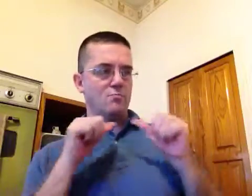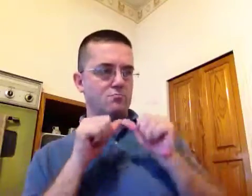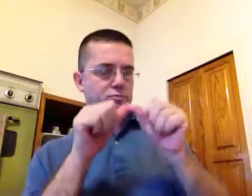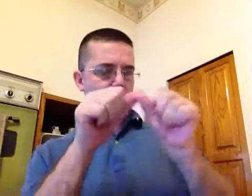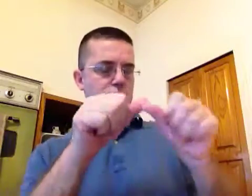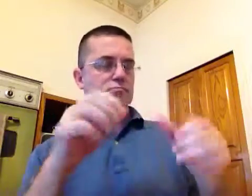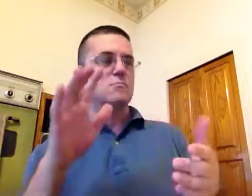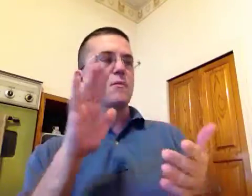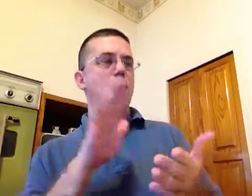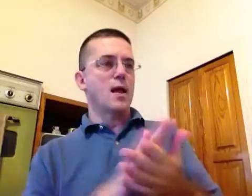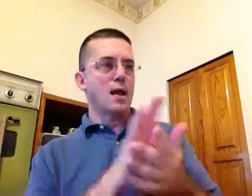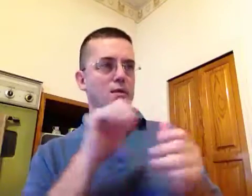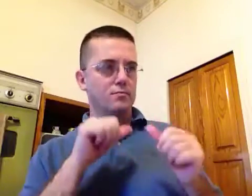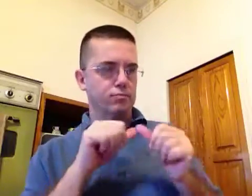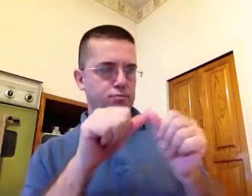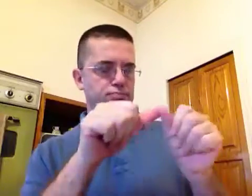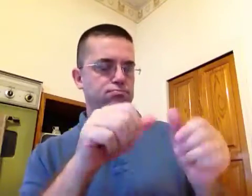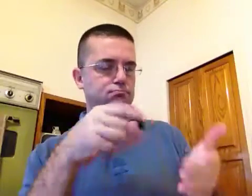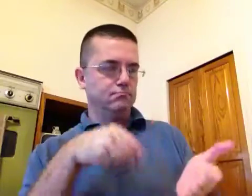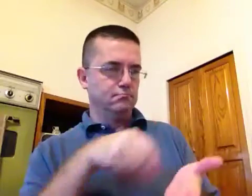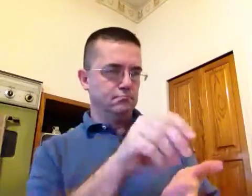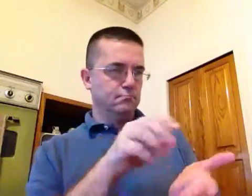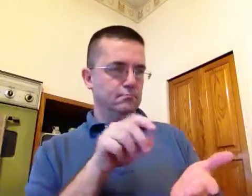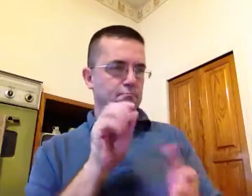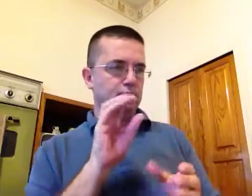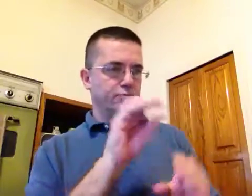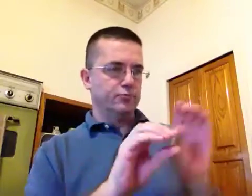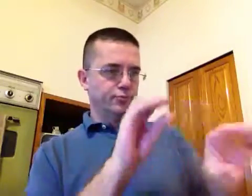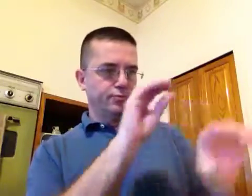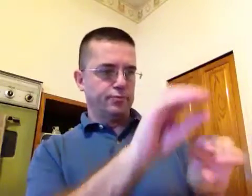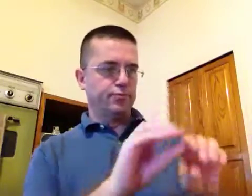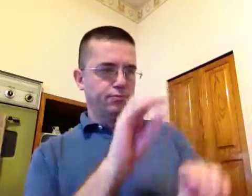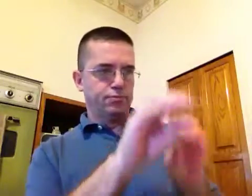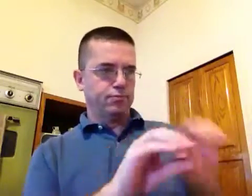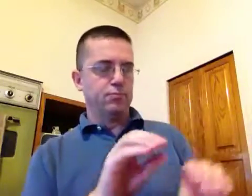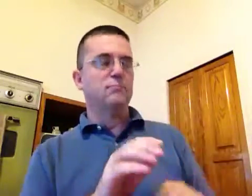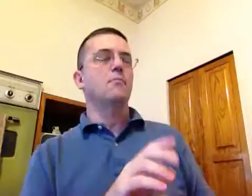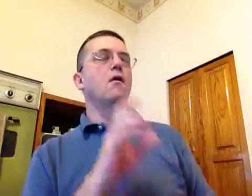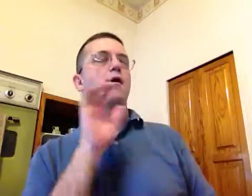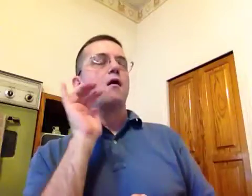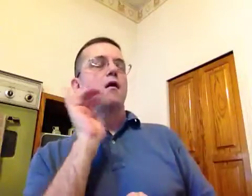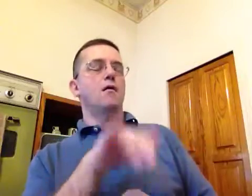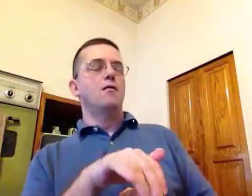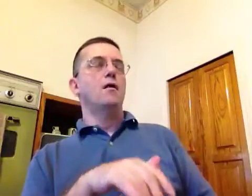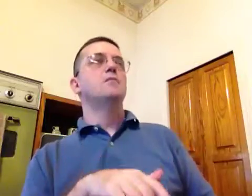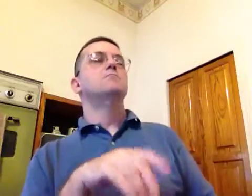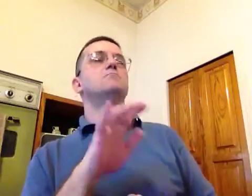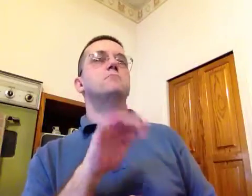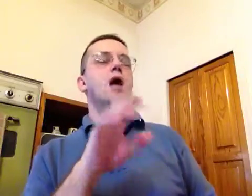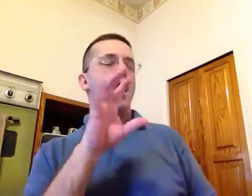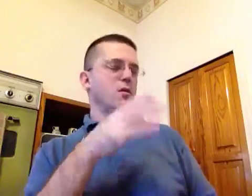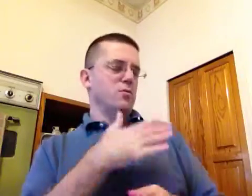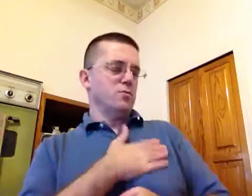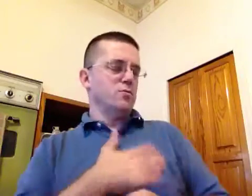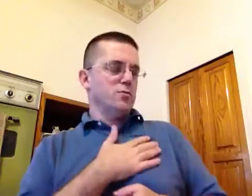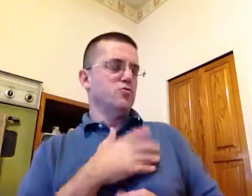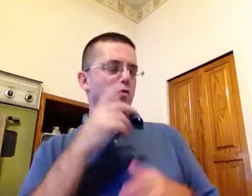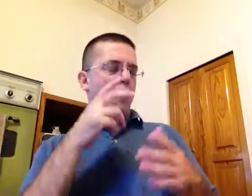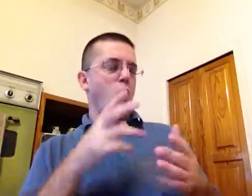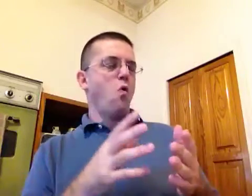is where you start, acquiring some stuff that you're going to enjoy, that are lifestyle items that fit within